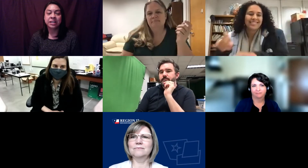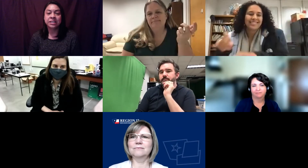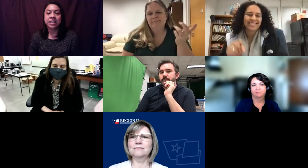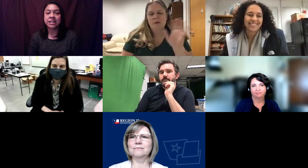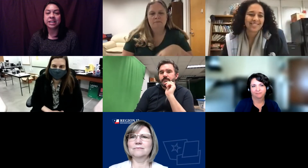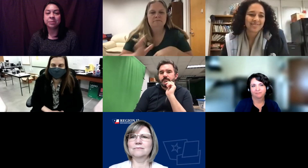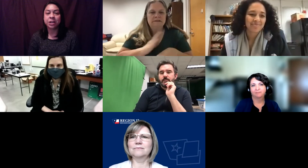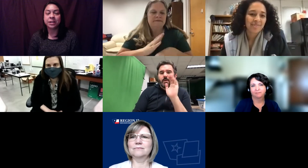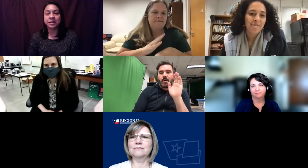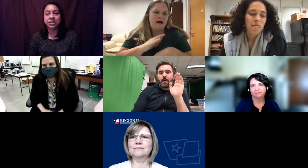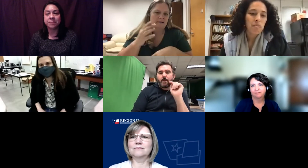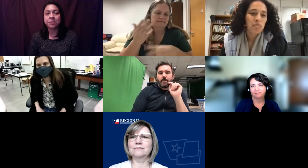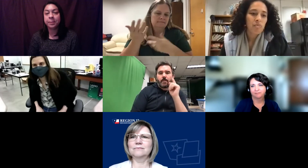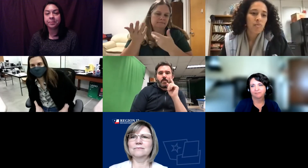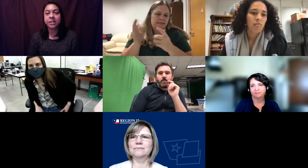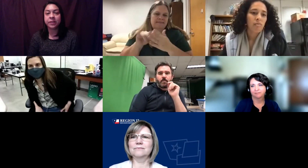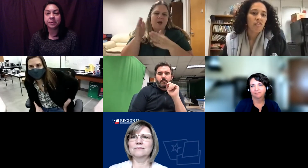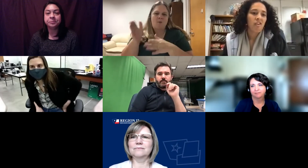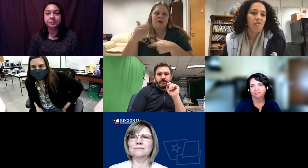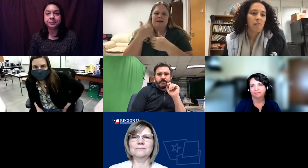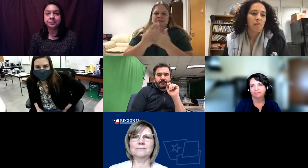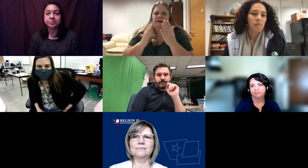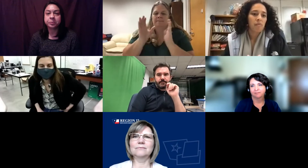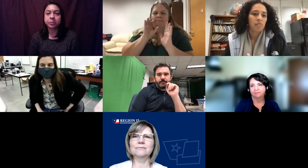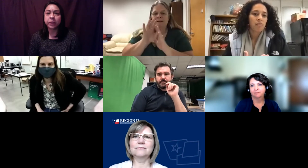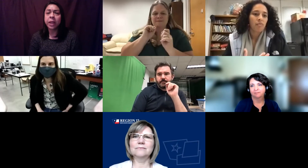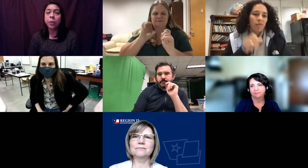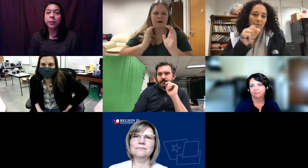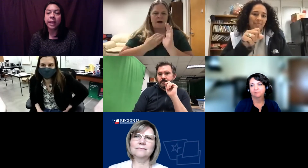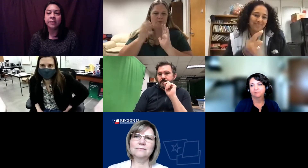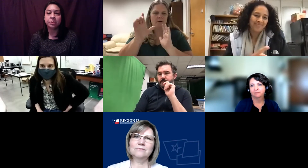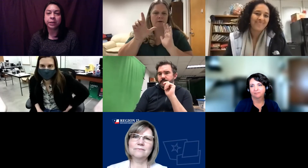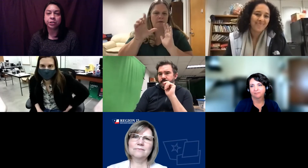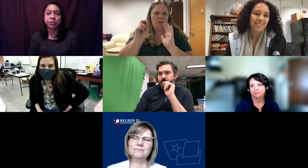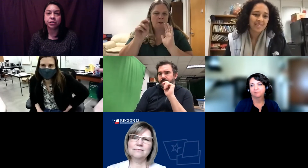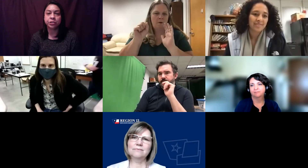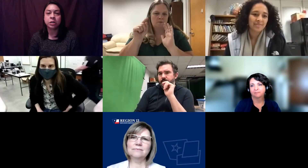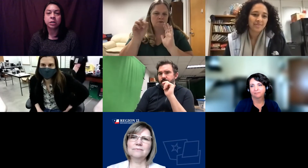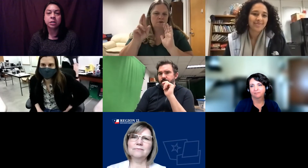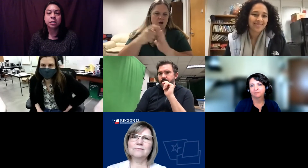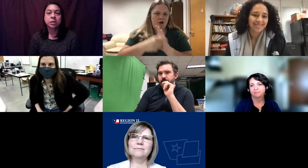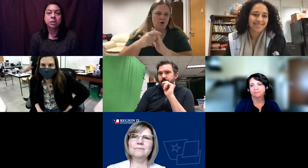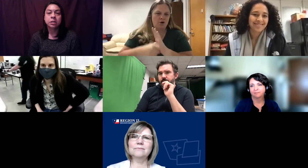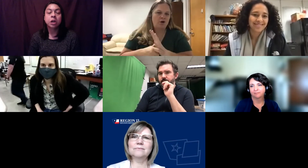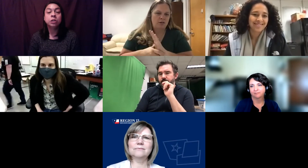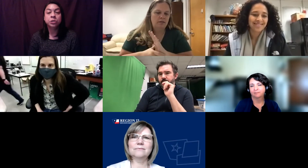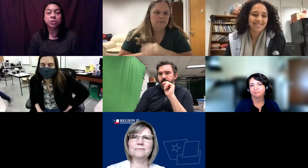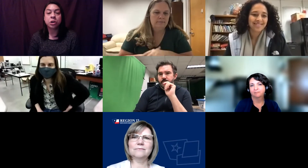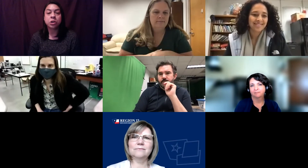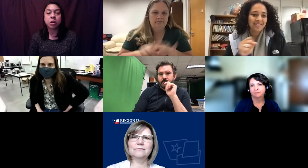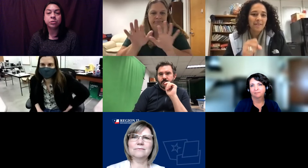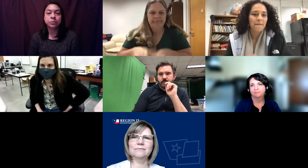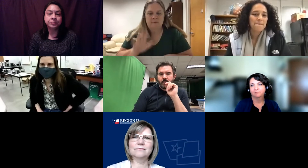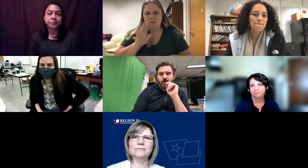and then take that snapshot each time. Okay, that's fine. And that way we have some pictures for our Lone